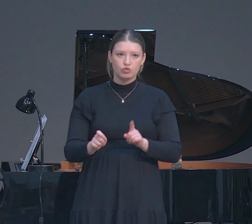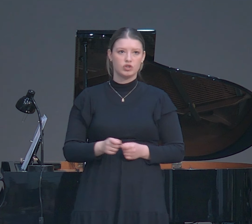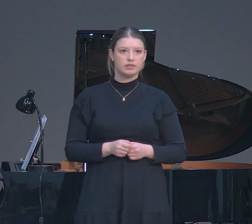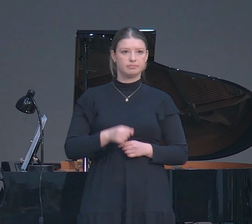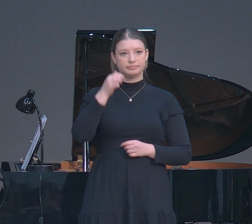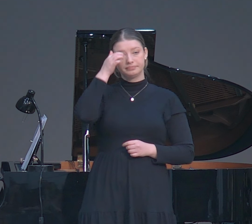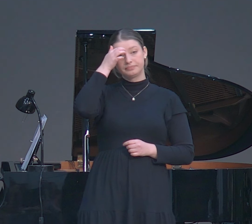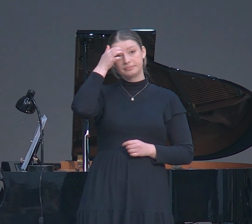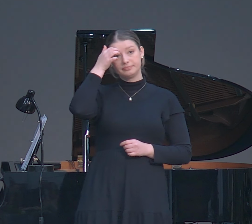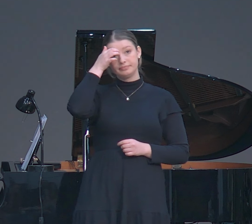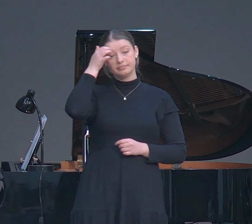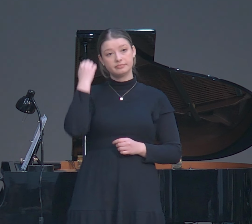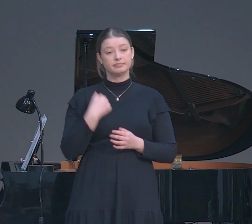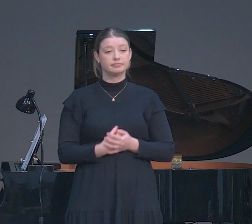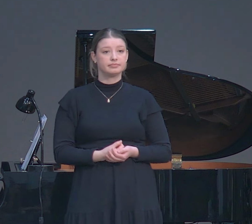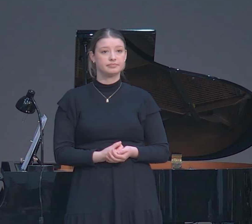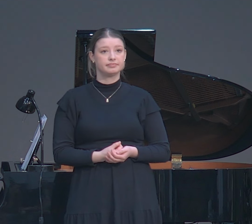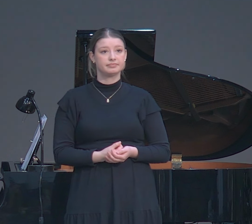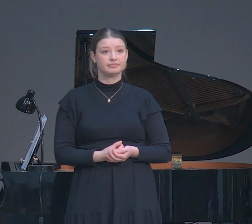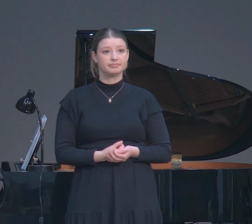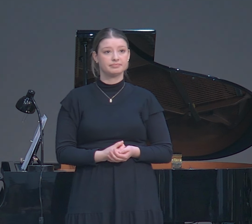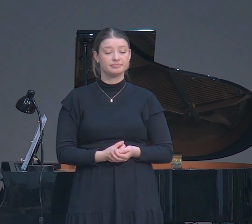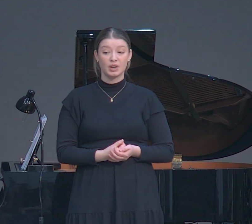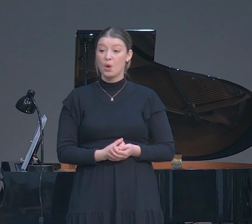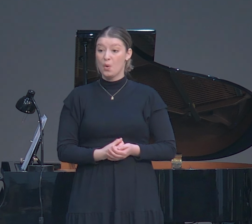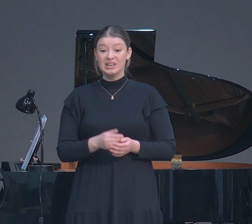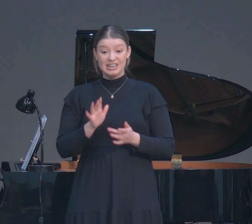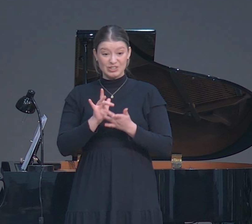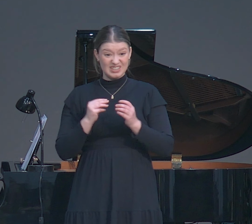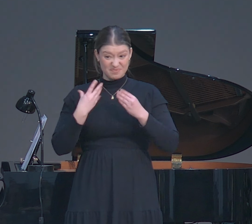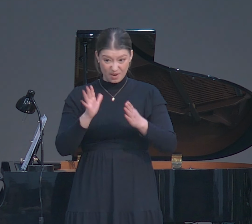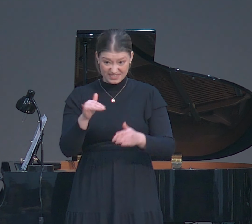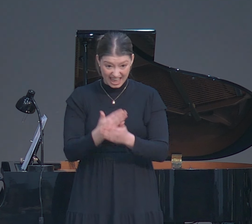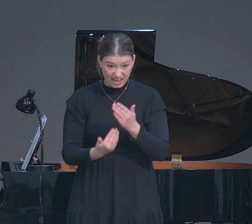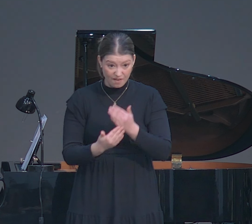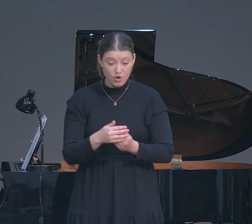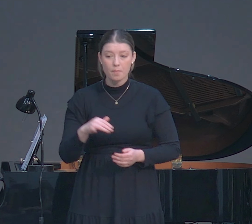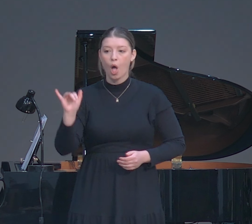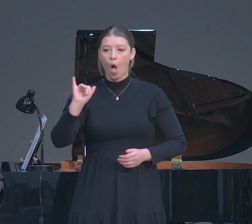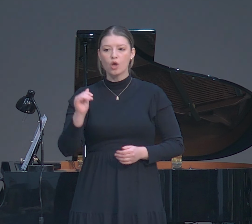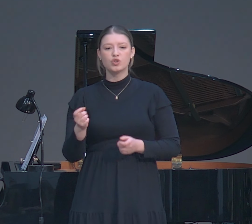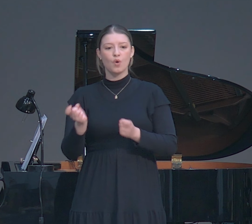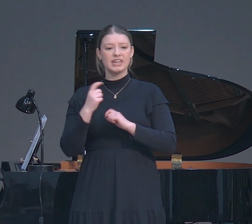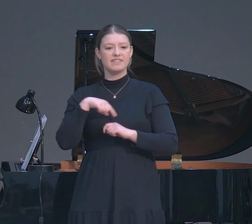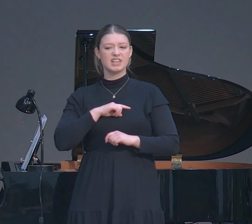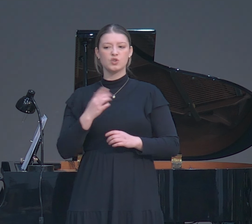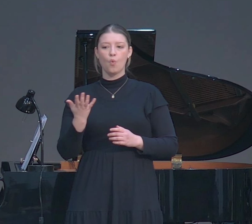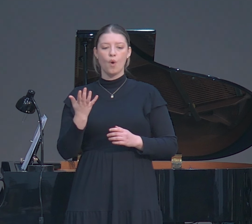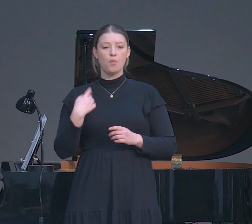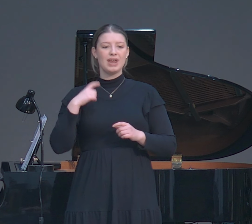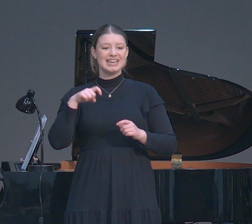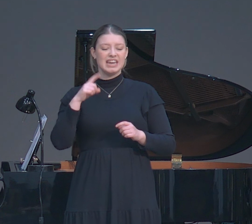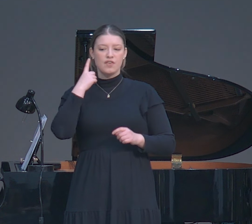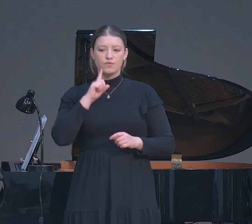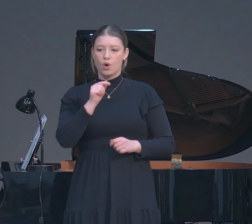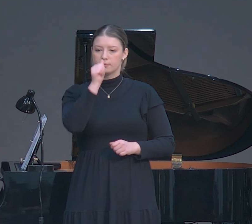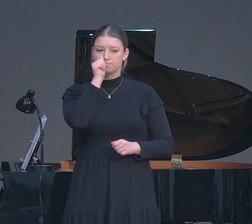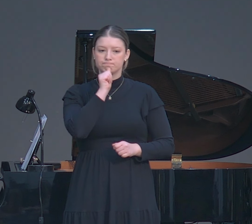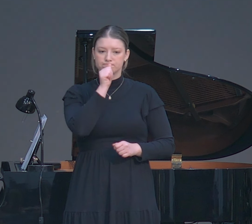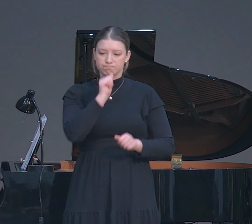So Jesus not only speaks of amazing assurance for the mission, he moves on to endurance for the mission. Endurance for the